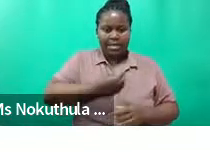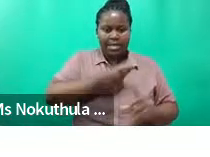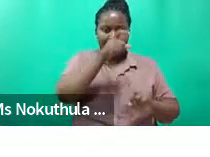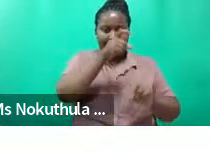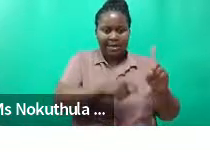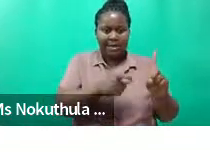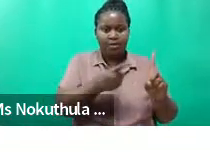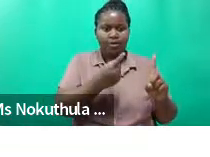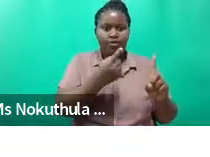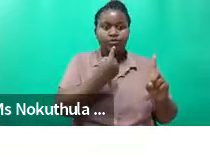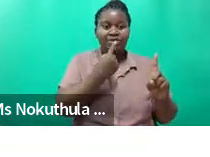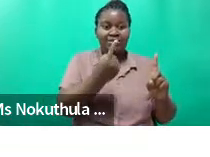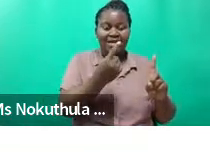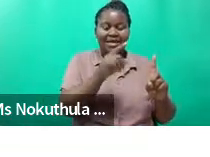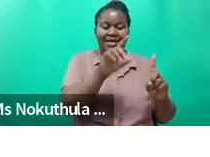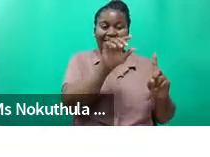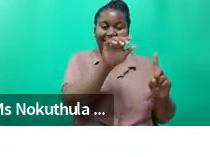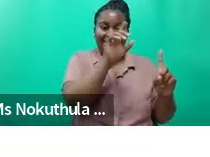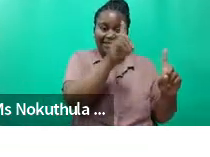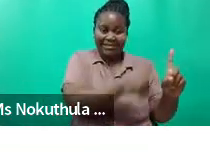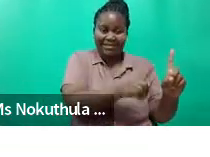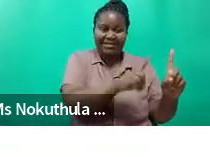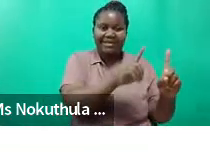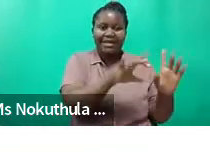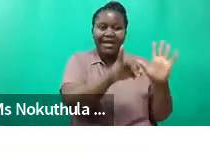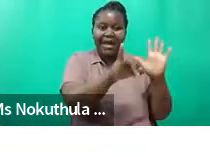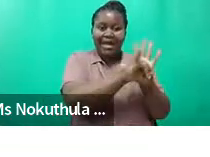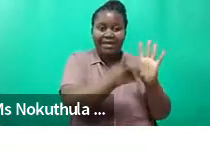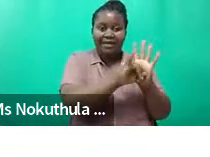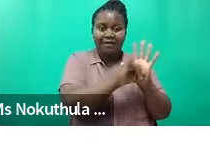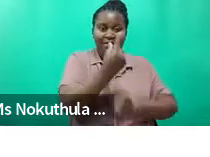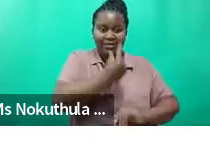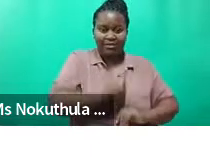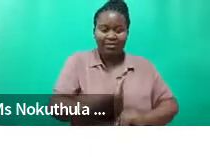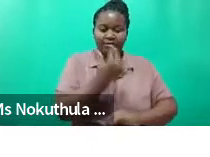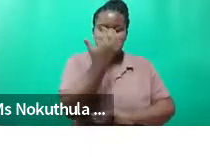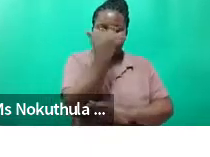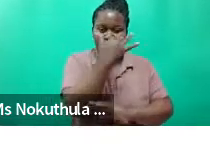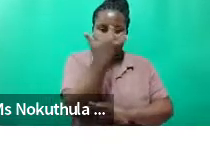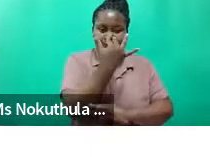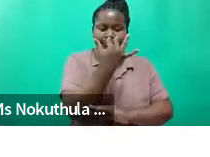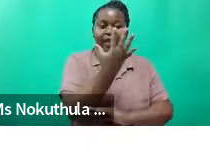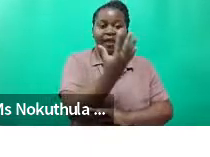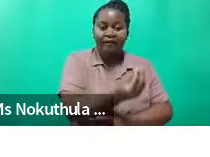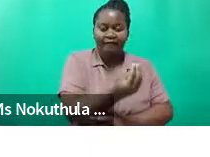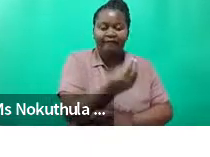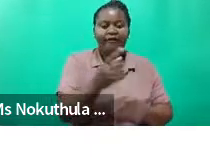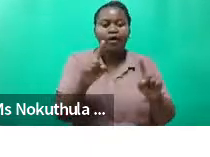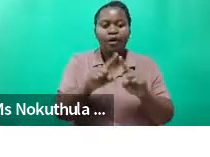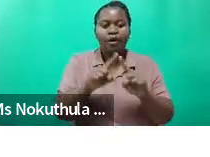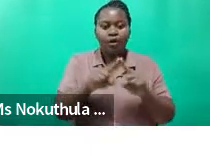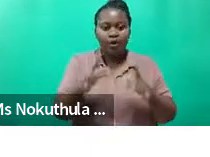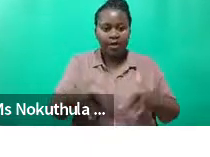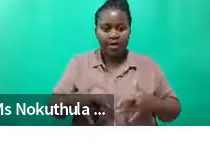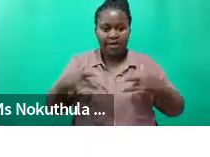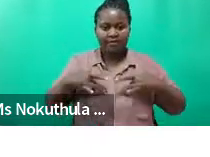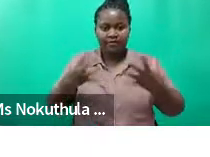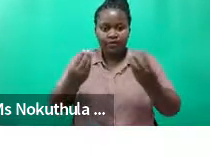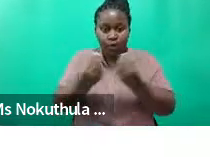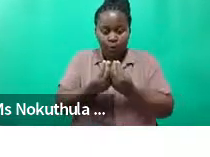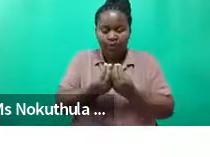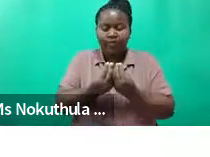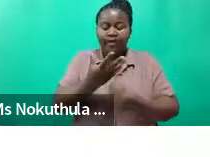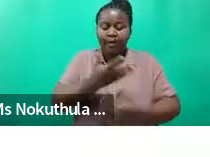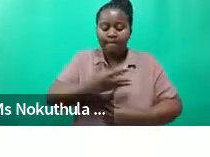D. She identified herself as partially sighted. She also lives with her mother who is partially sighted. She